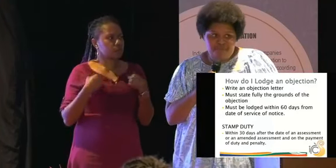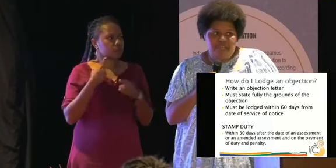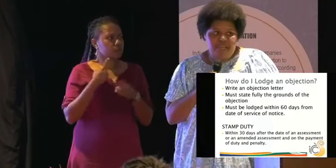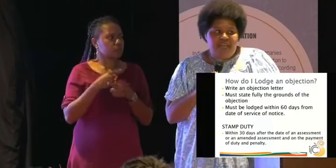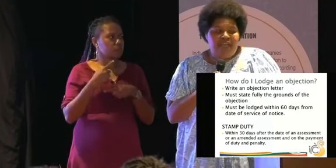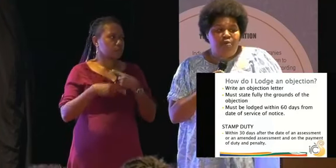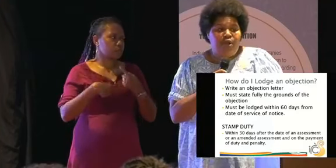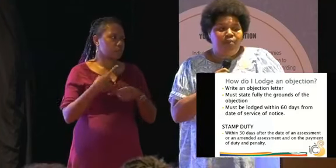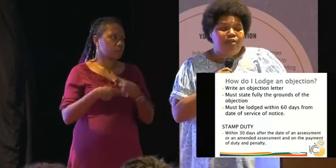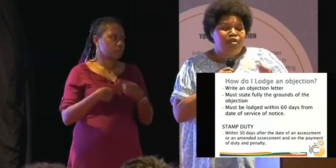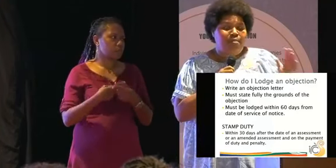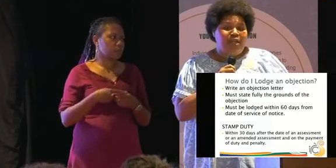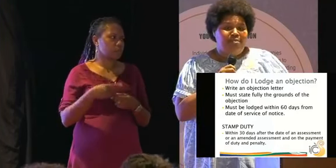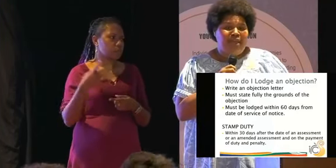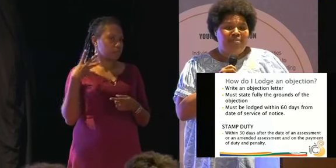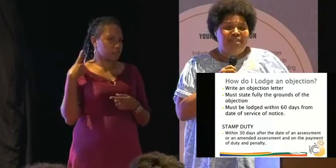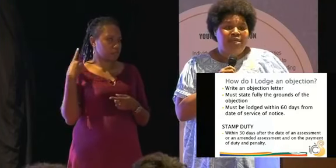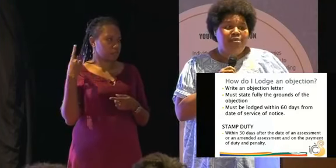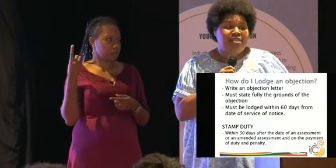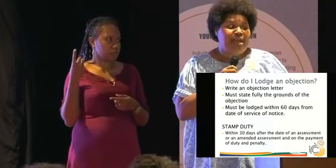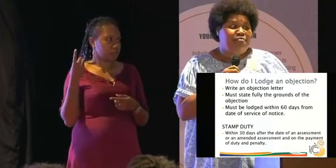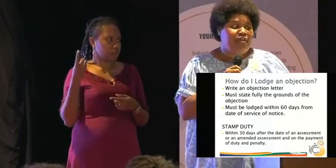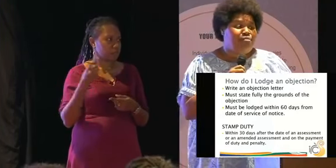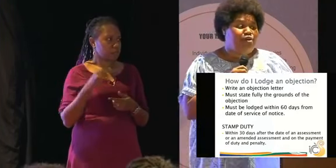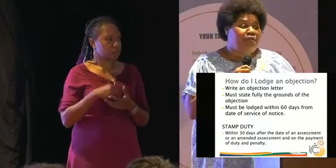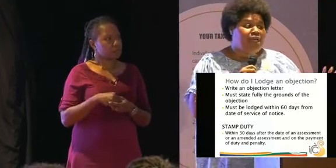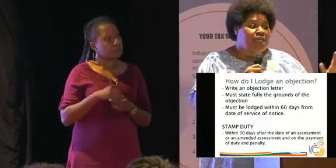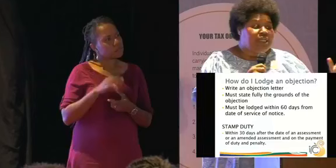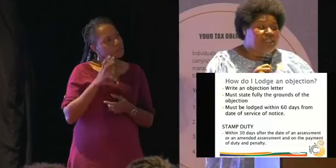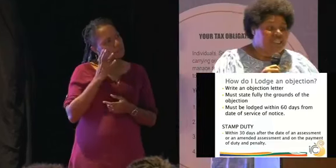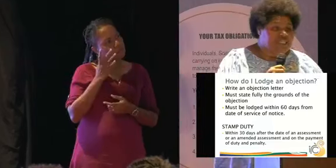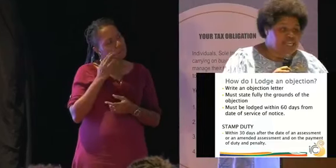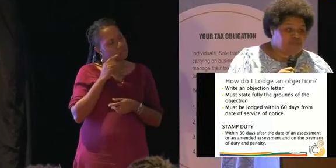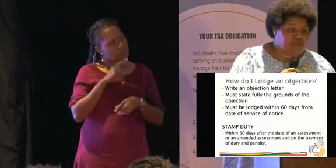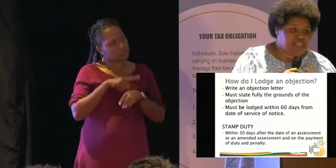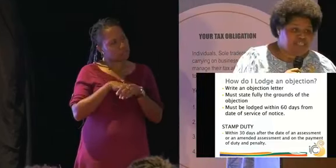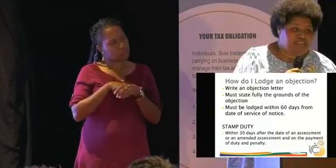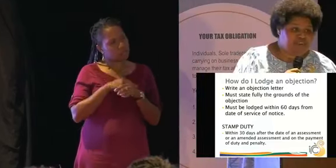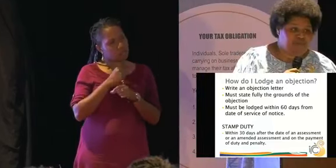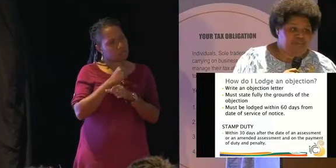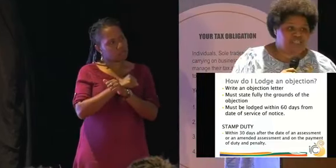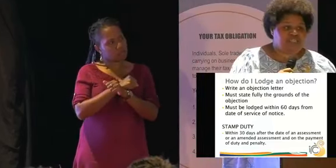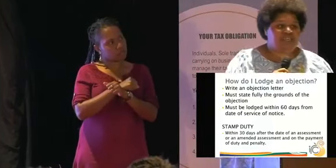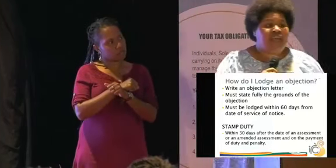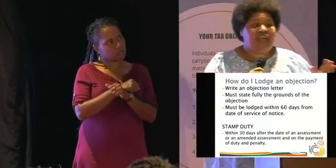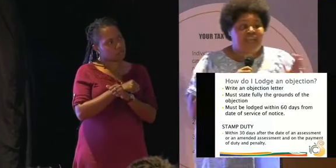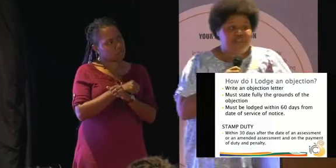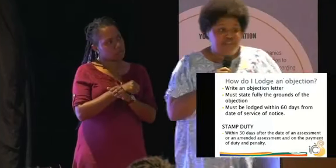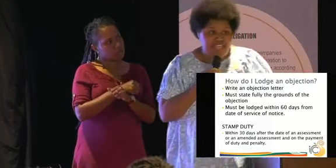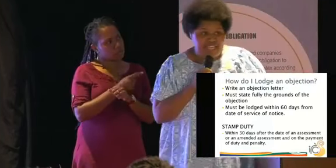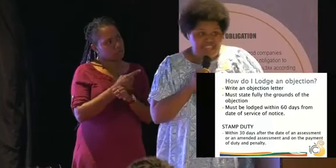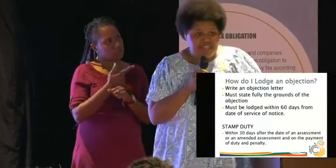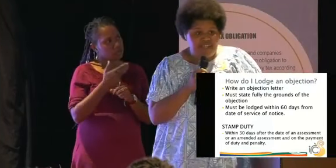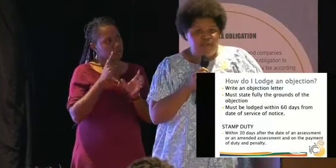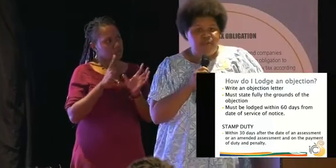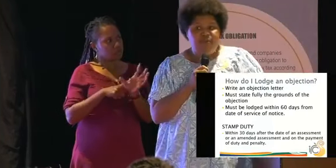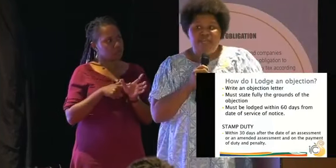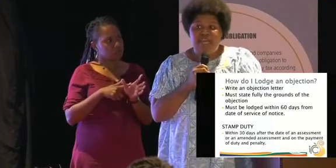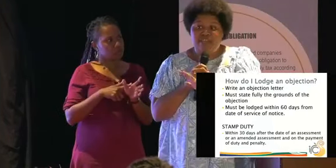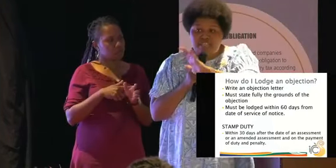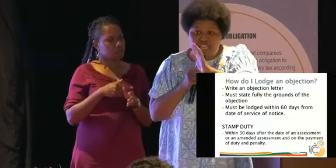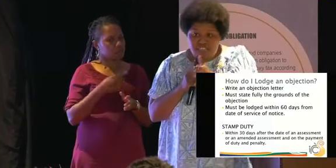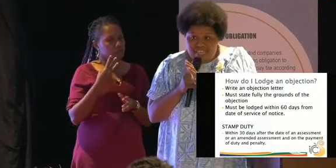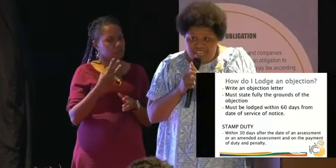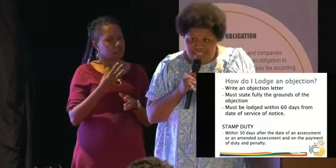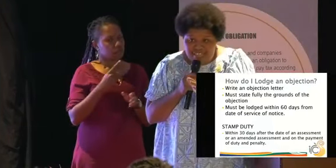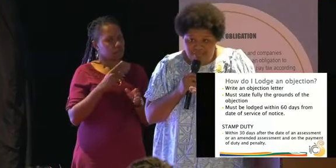lodgements. Now when we were talking about amendments, there was time frame of 6 years when it's a salary and wage and 3 years when we